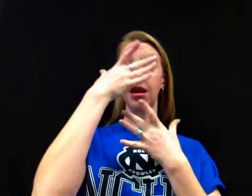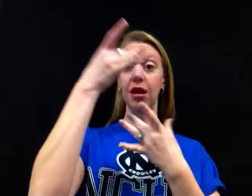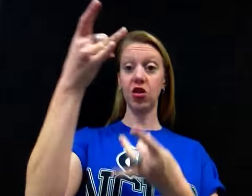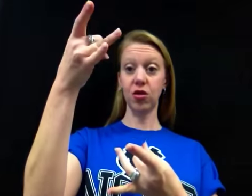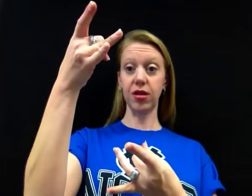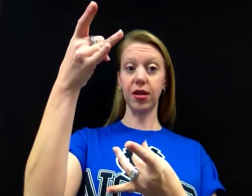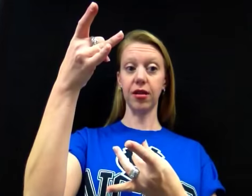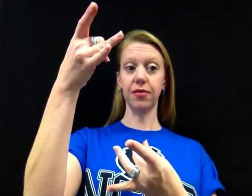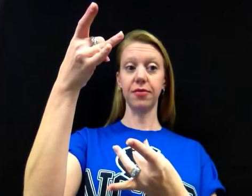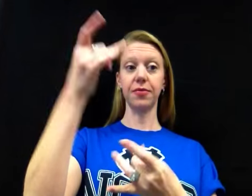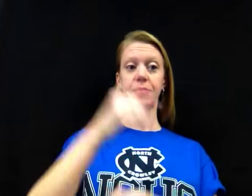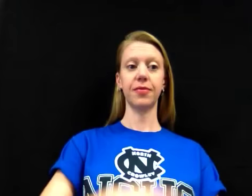Interesting.